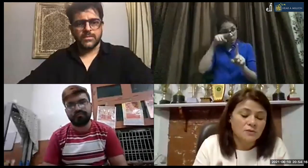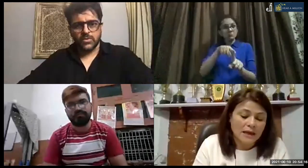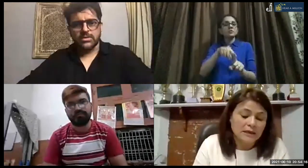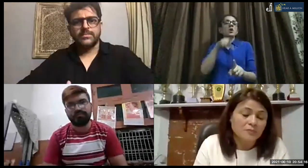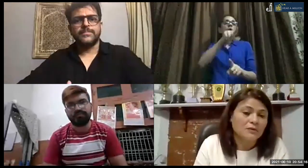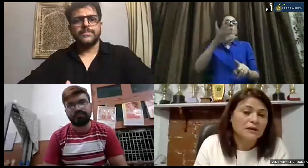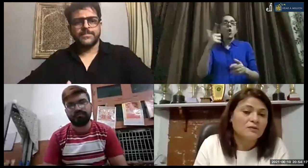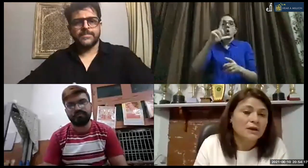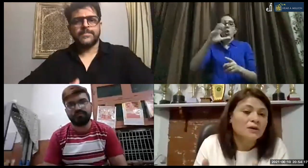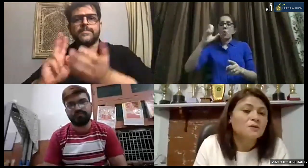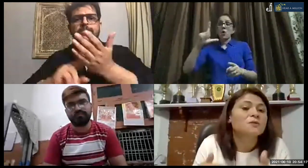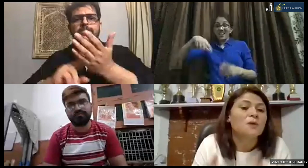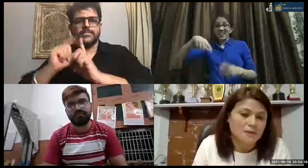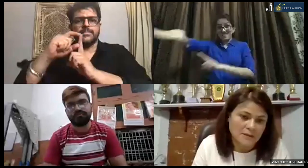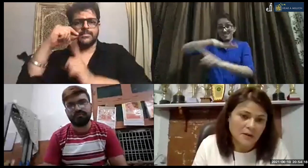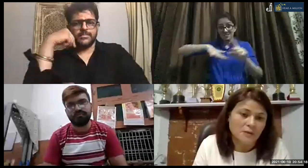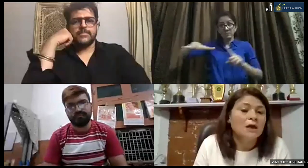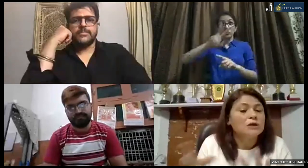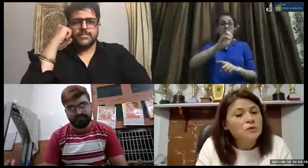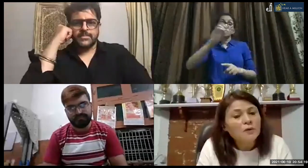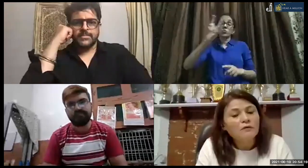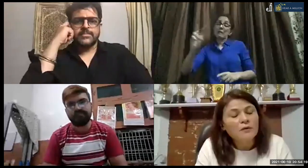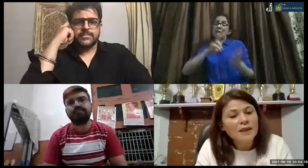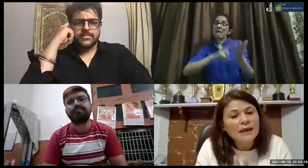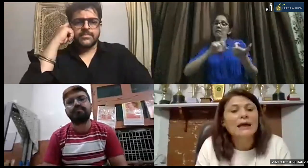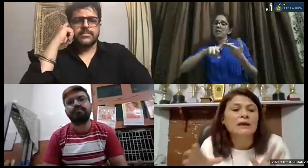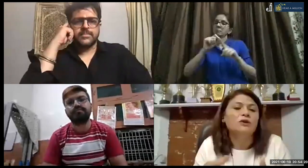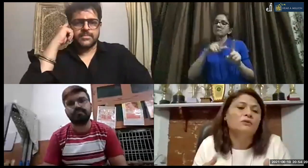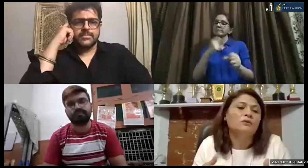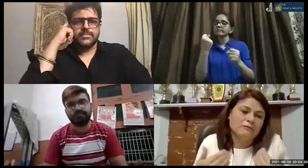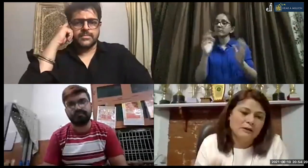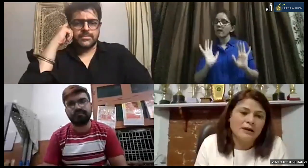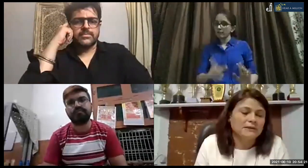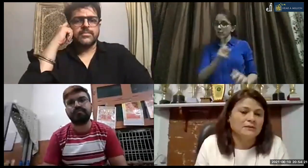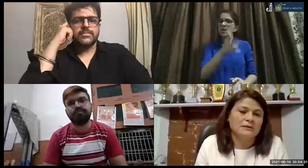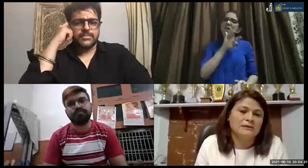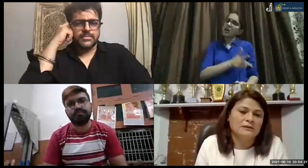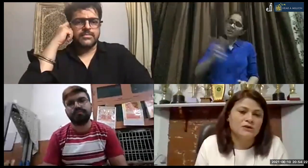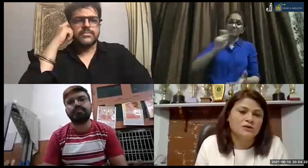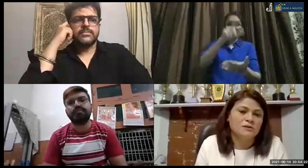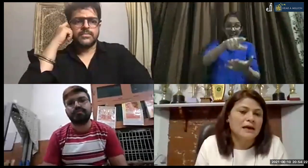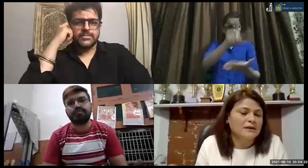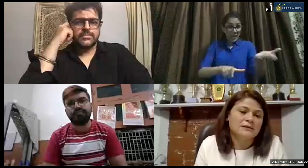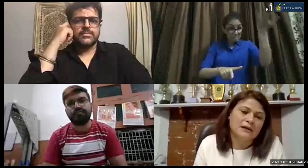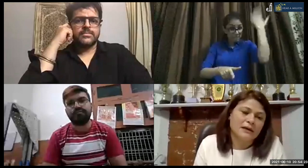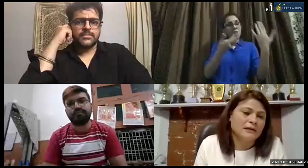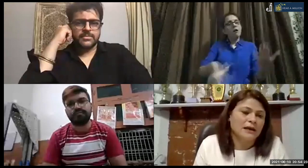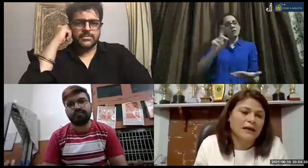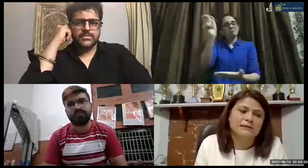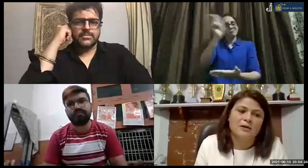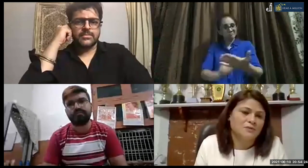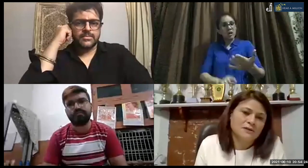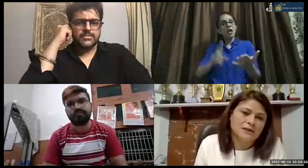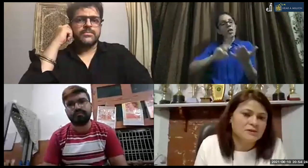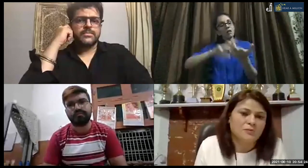varieties also NEP 2020 also talks about. So from that angle, you can rewrite these issues. And yes, again, like